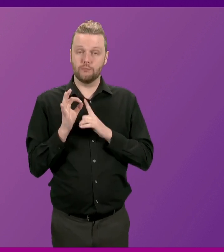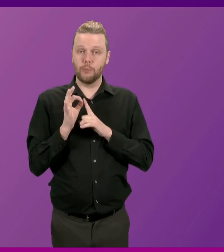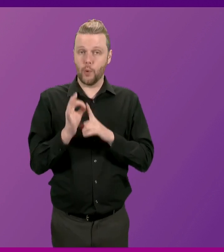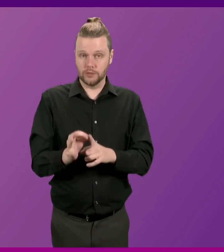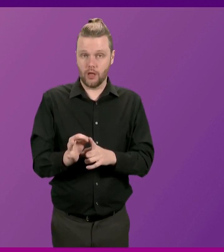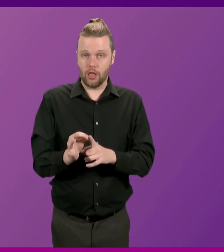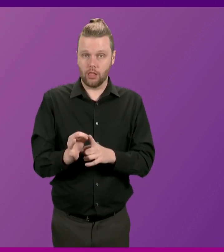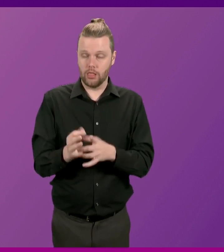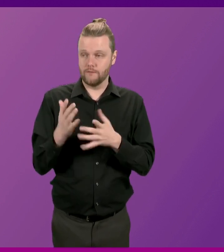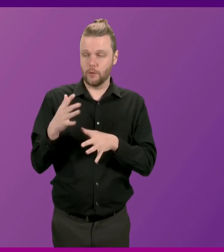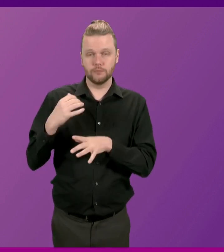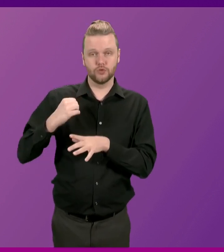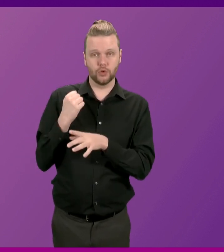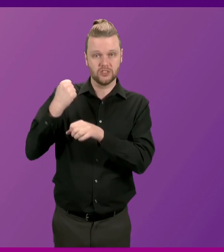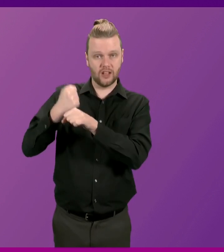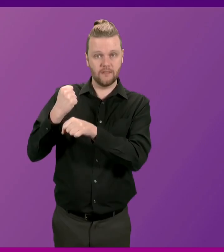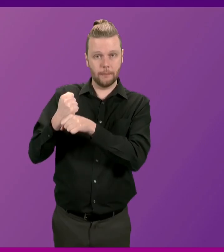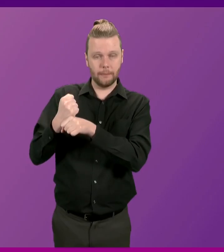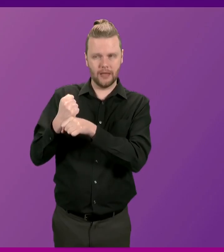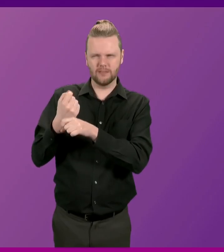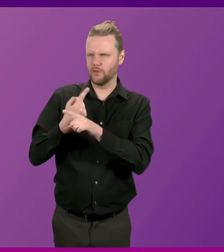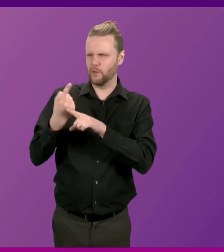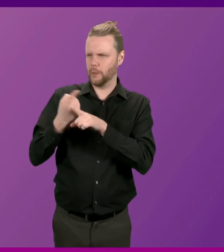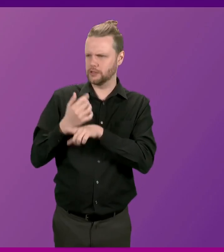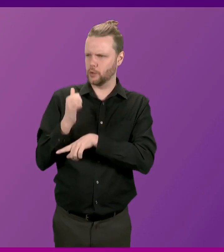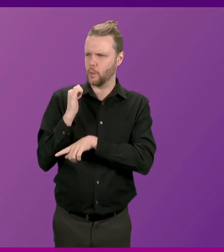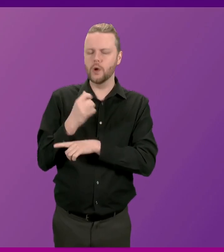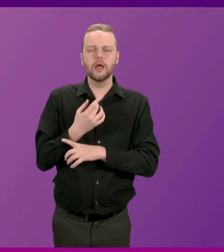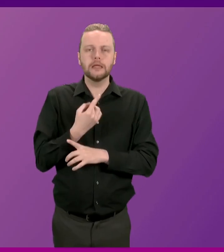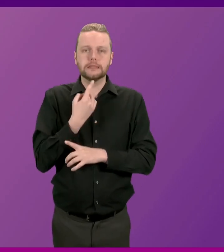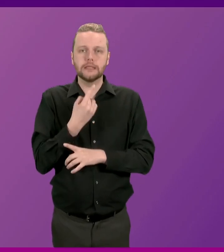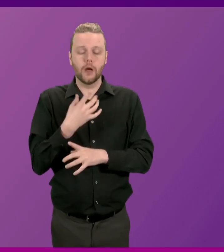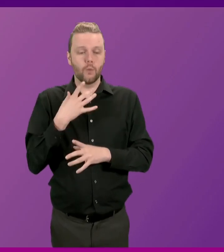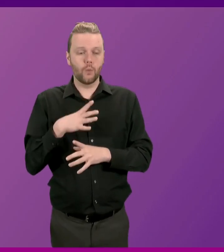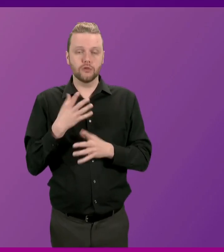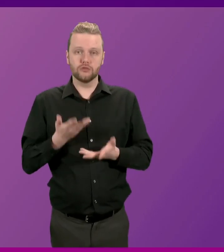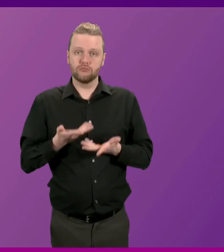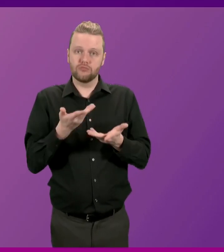proposals from the Scottish Government a couple of weeks ago was to